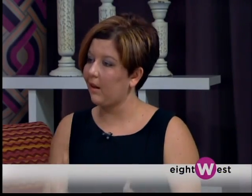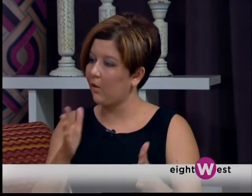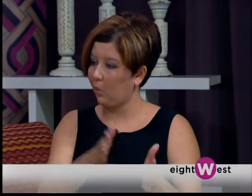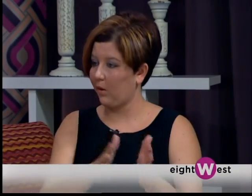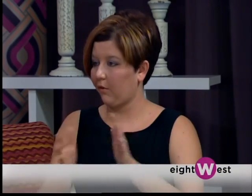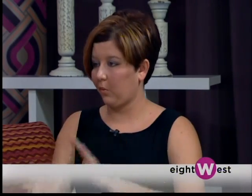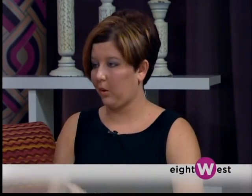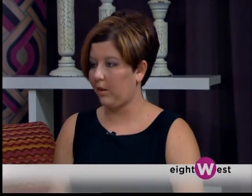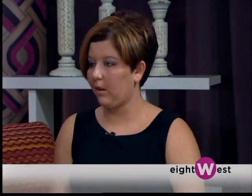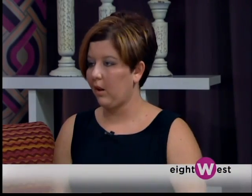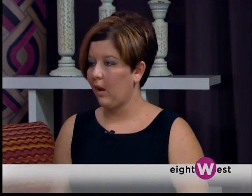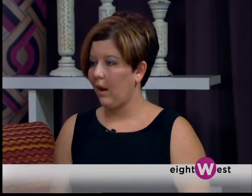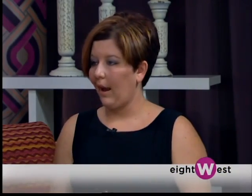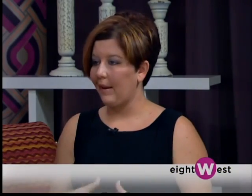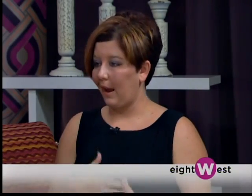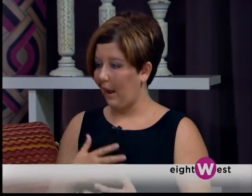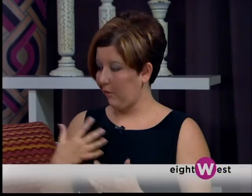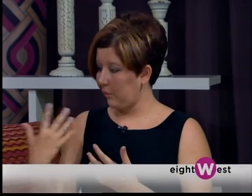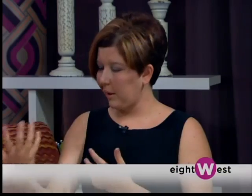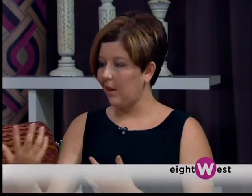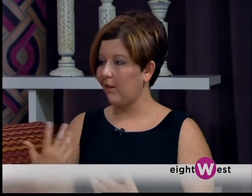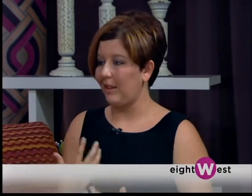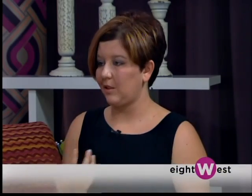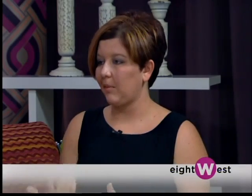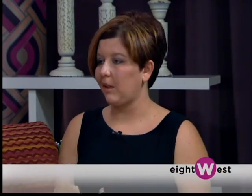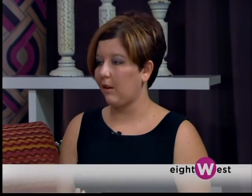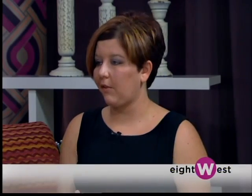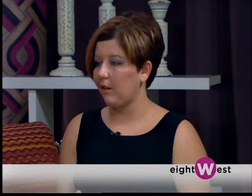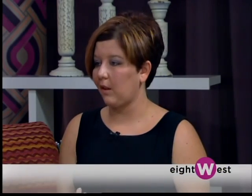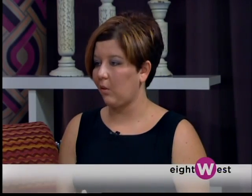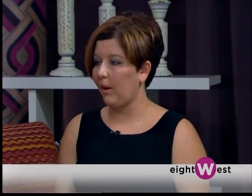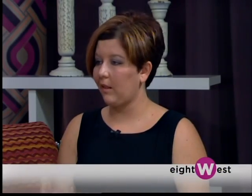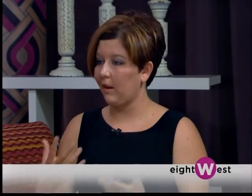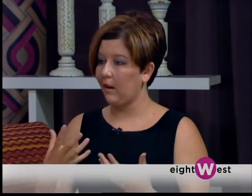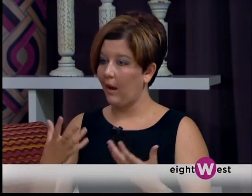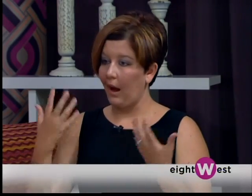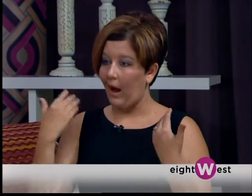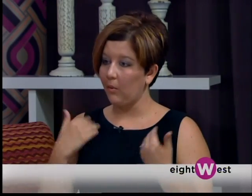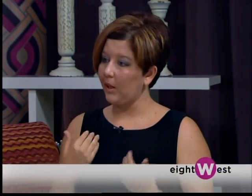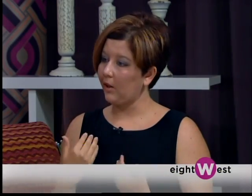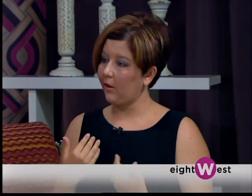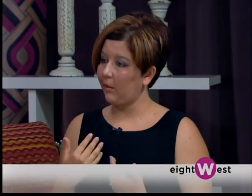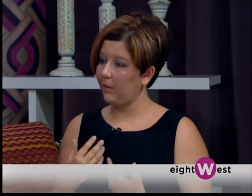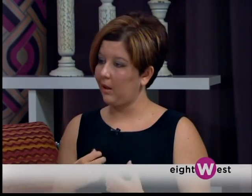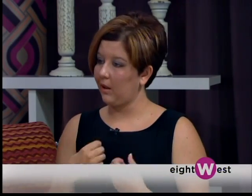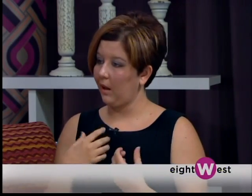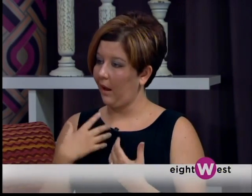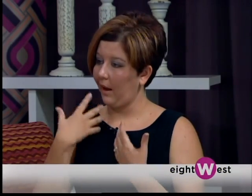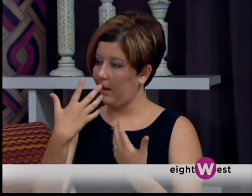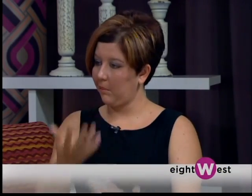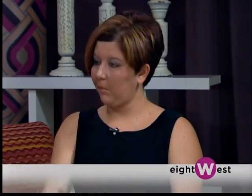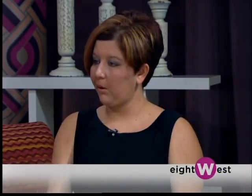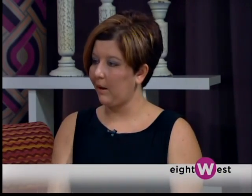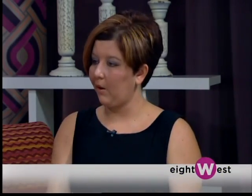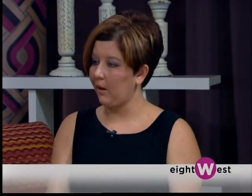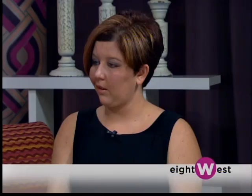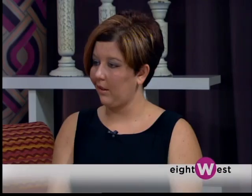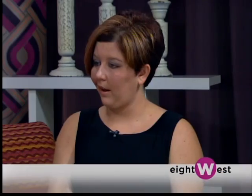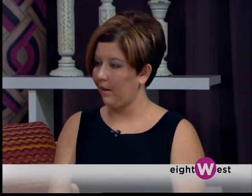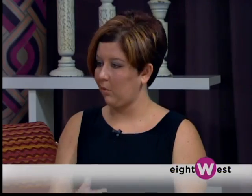It isn't word for word. And everybody can say something differently. The way that I would hear something and put it out in sign